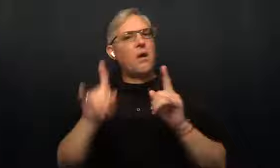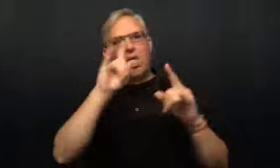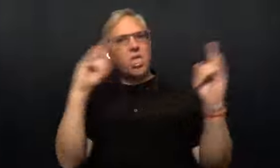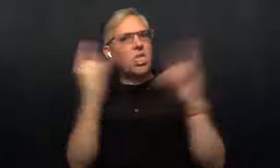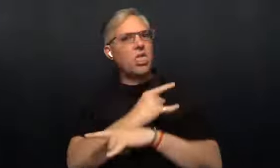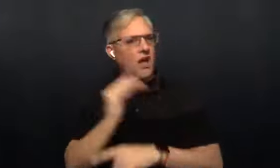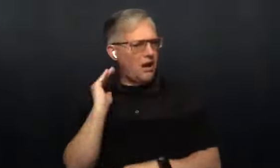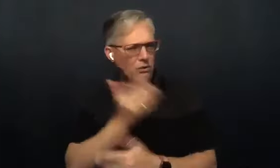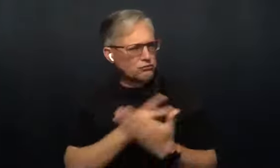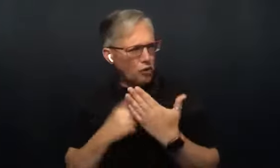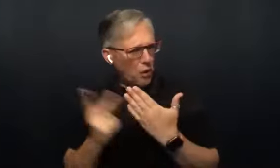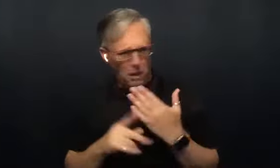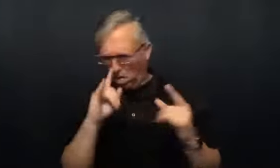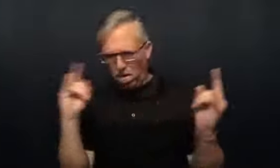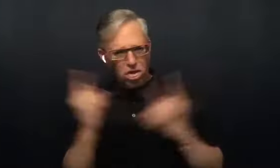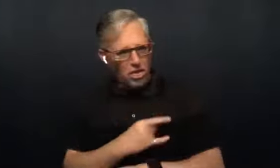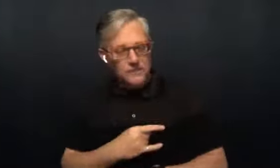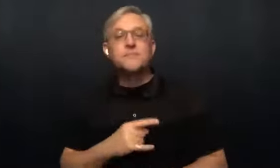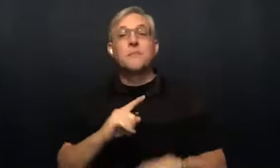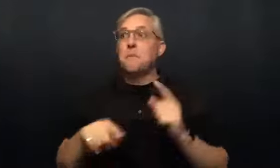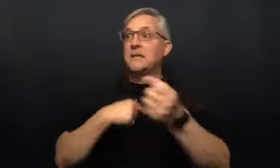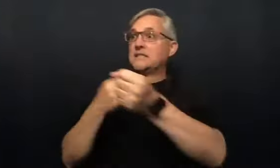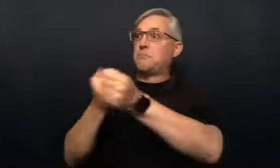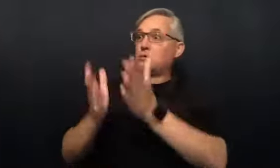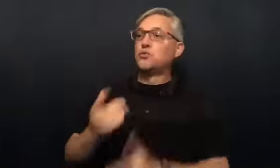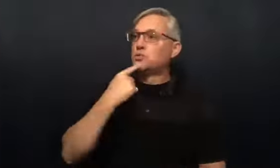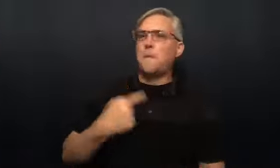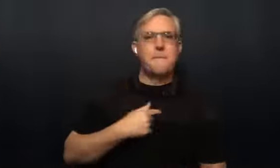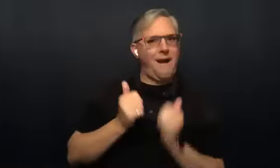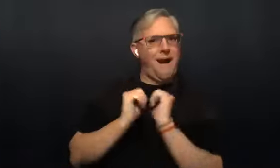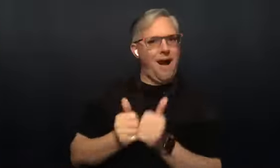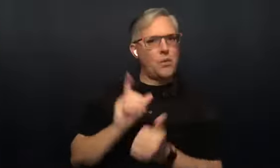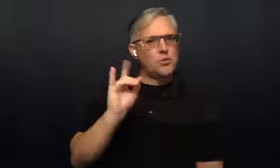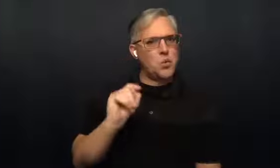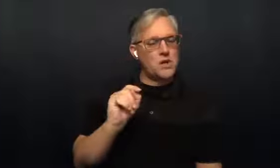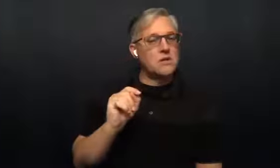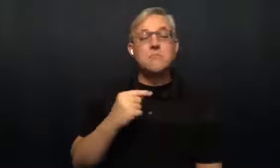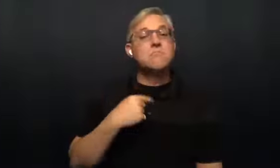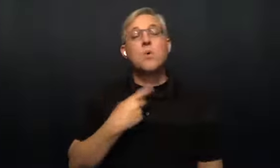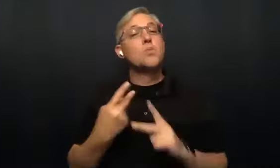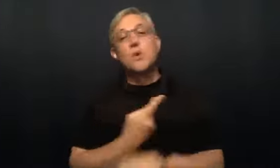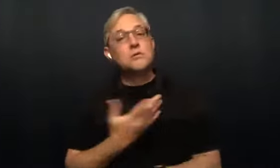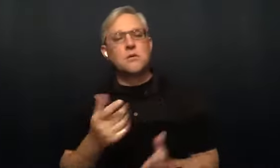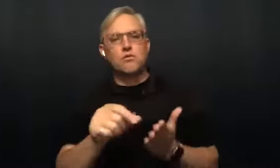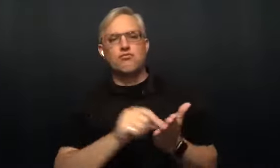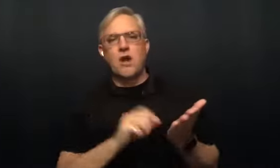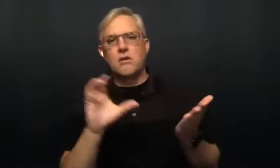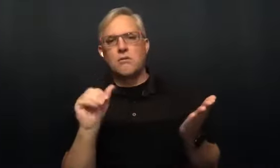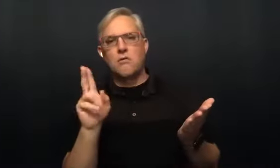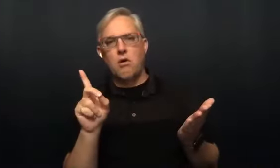my sponsor gave me specific direction on how to do it. And the hardest part for me was writing cards. How do you write cards to someone that's hated you all